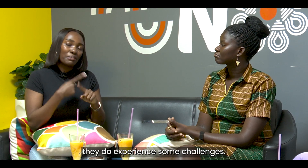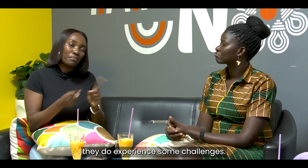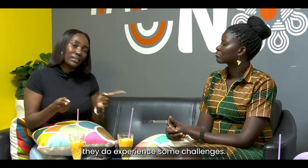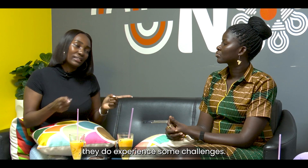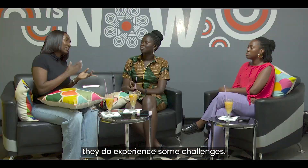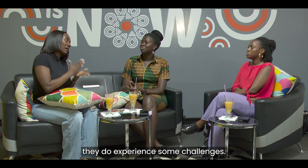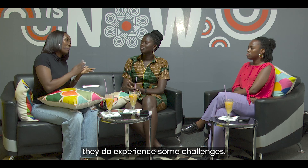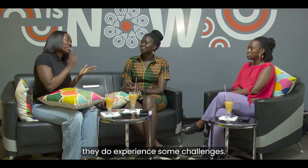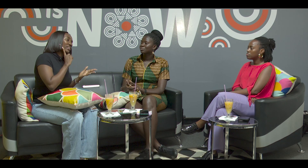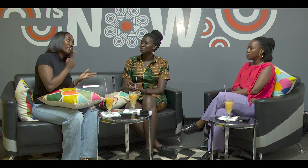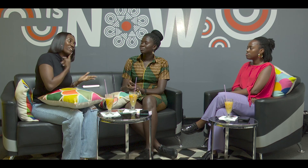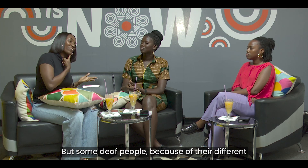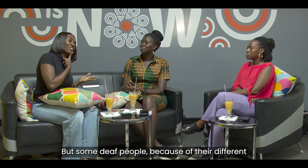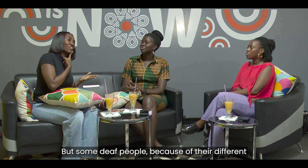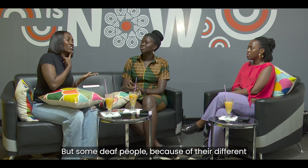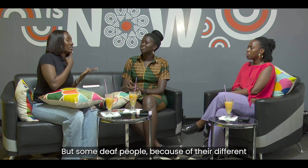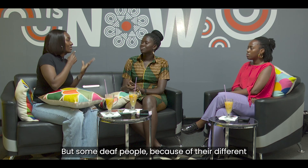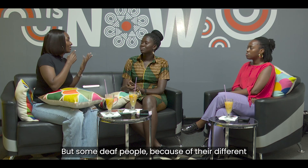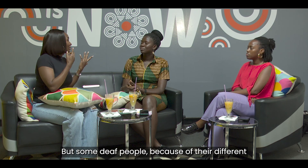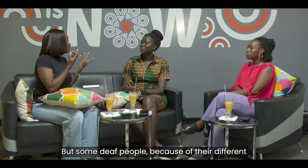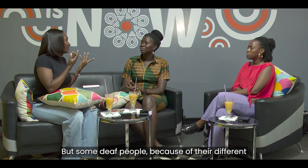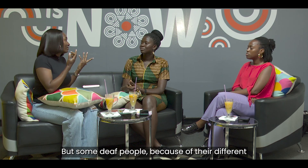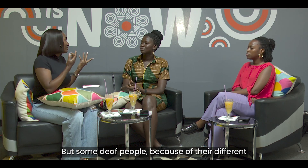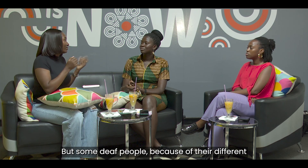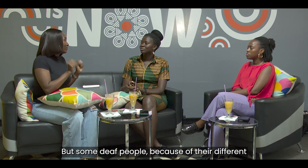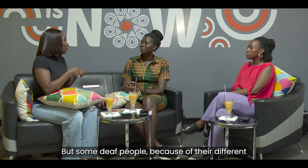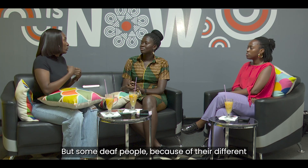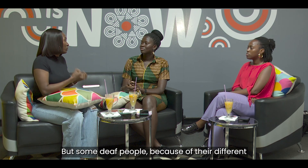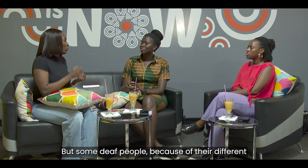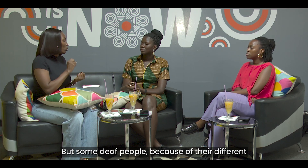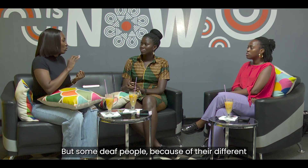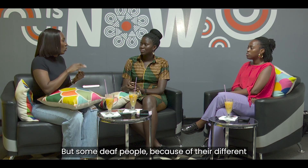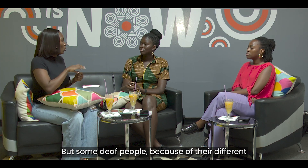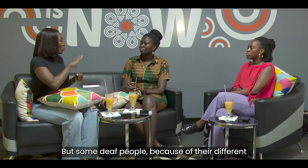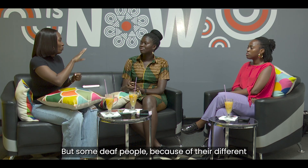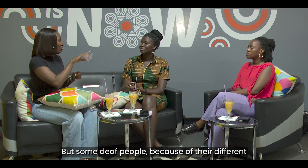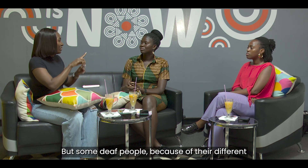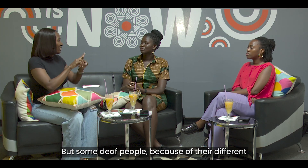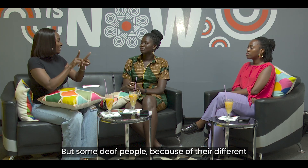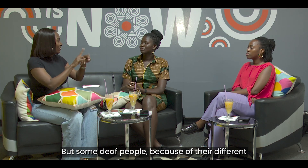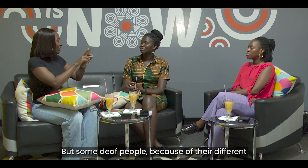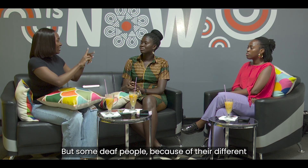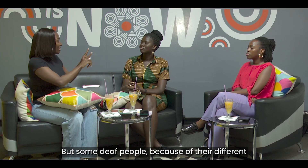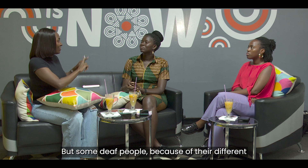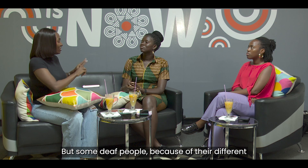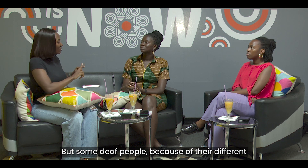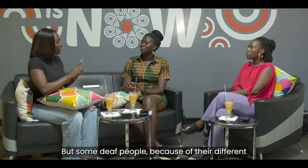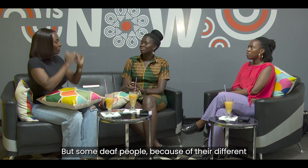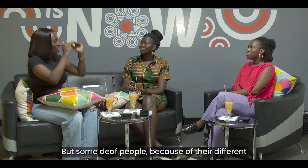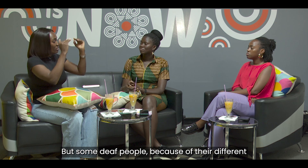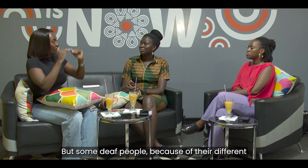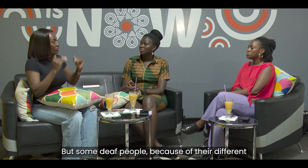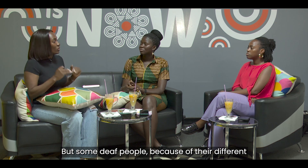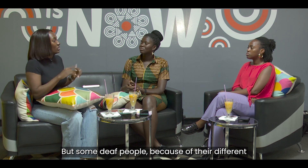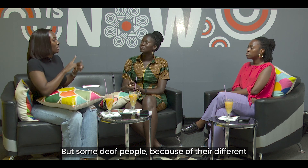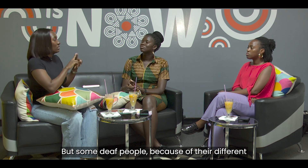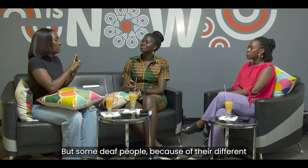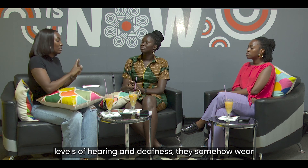some challenges. But some deaf people, they because of their different